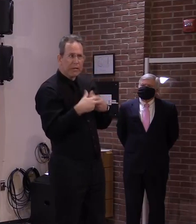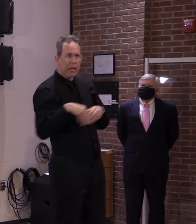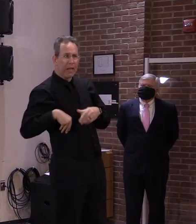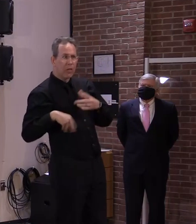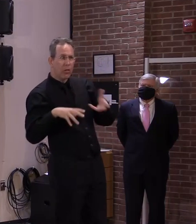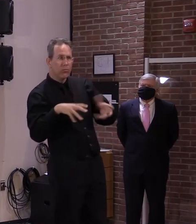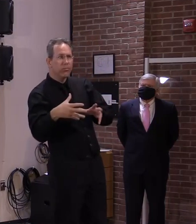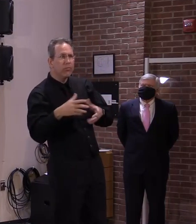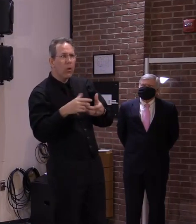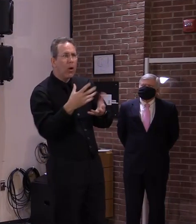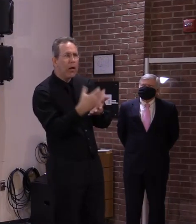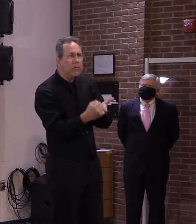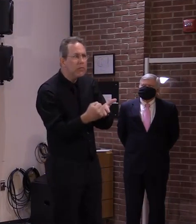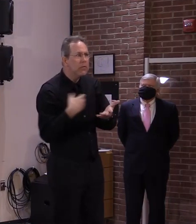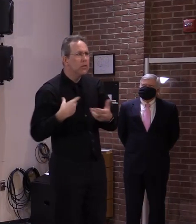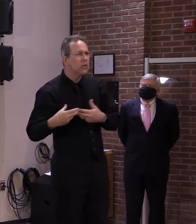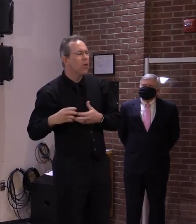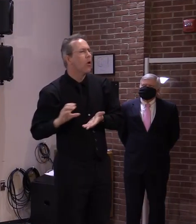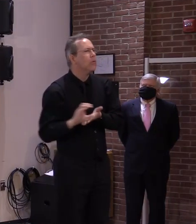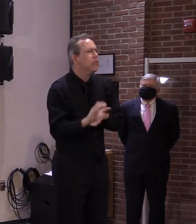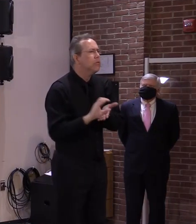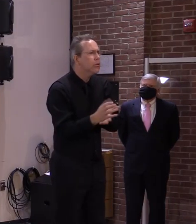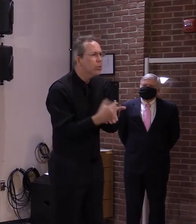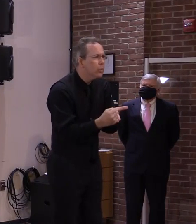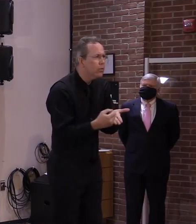we can get more doses in arms.